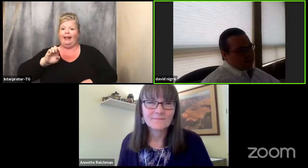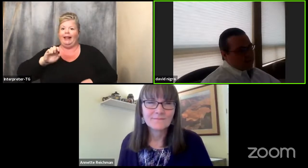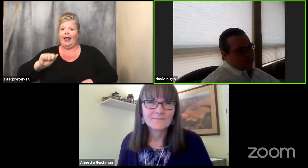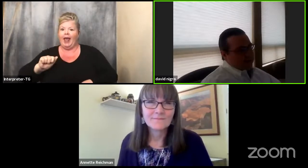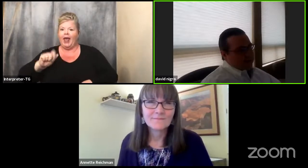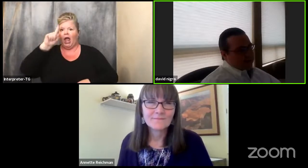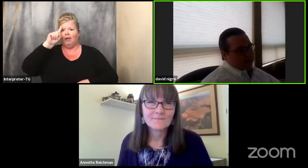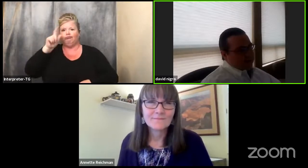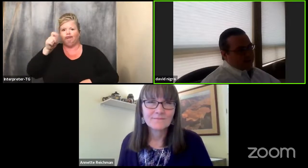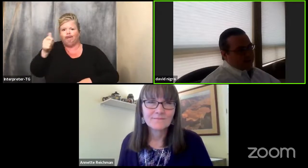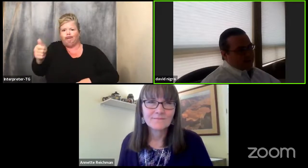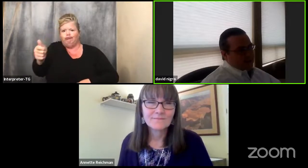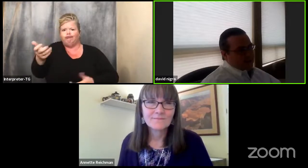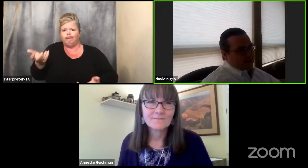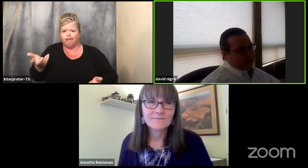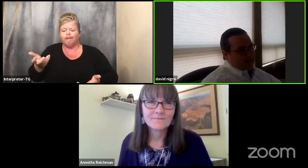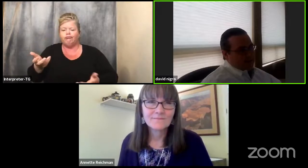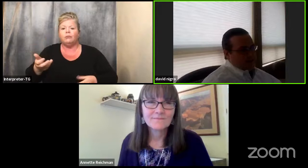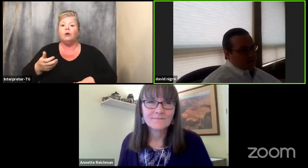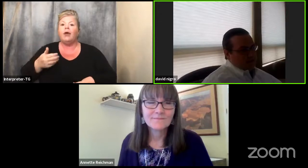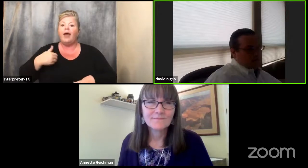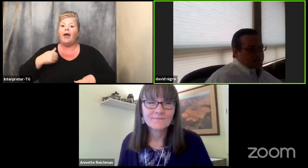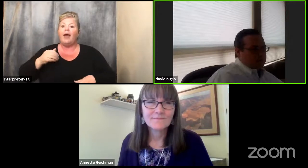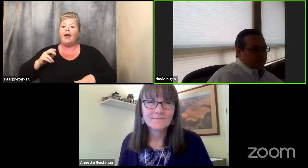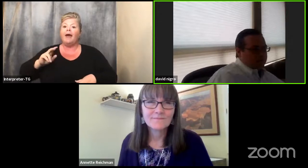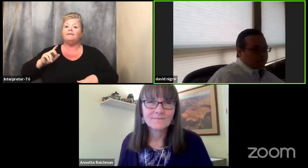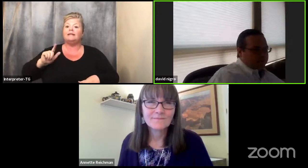fit. Is there a second?